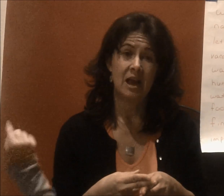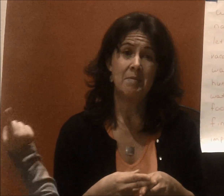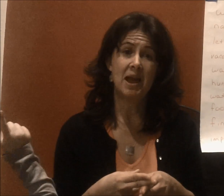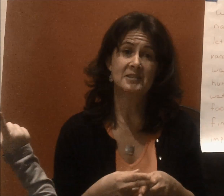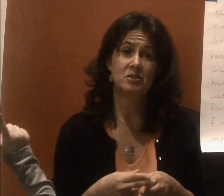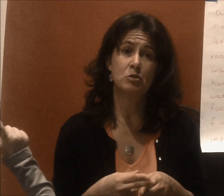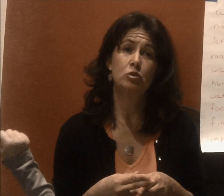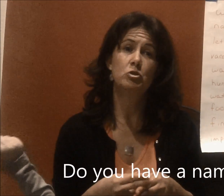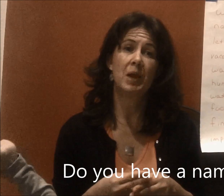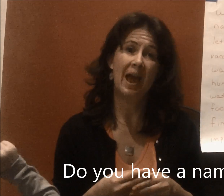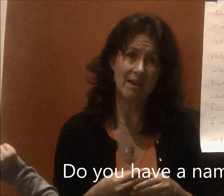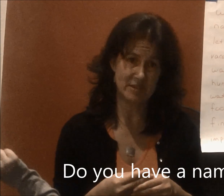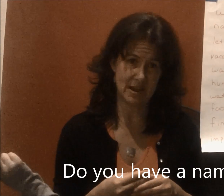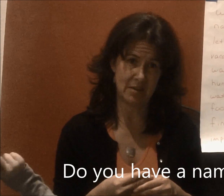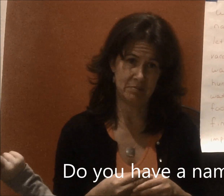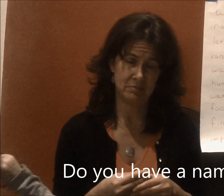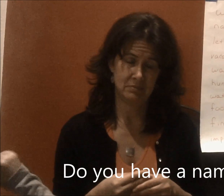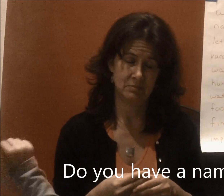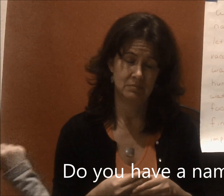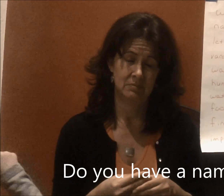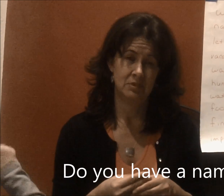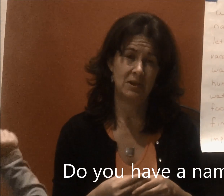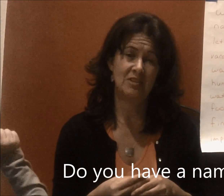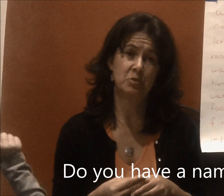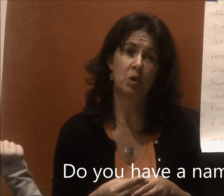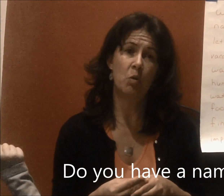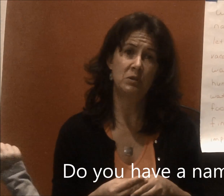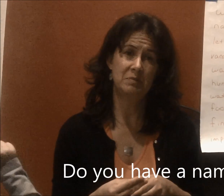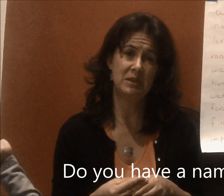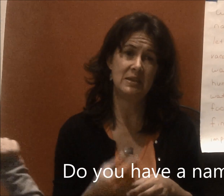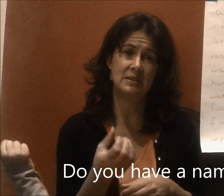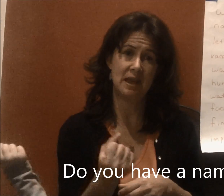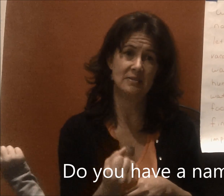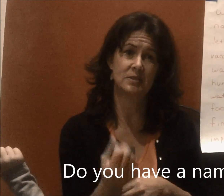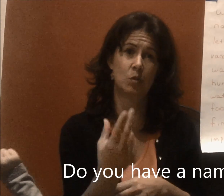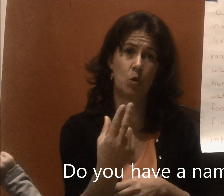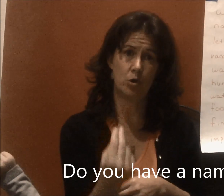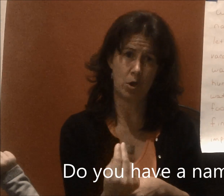I'm asking you, do you have a name? Your answer would only be yes or no.